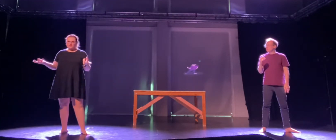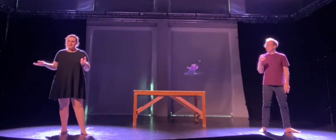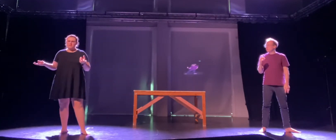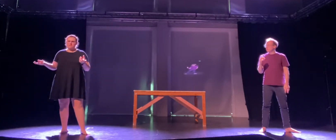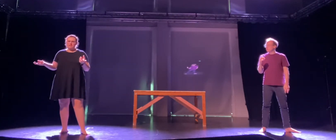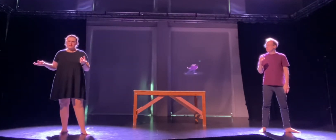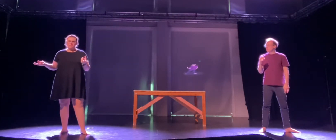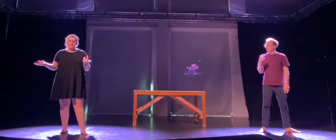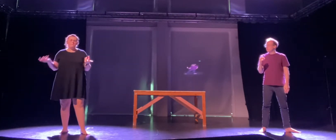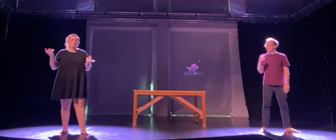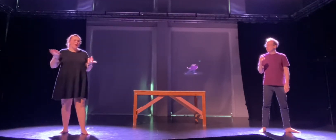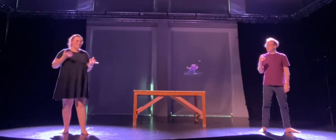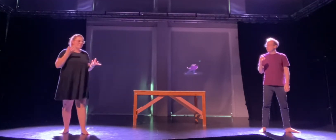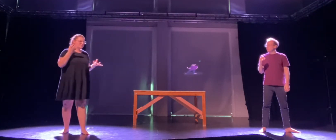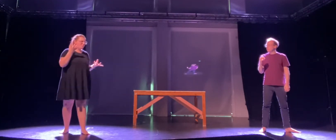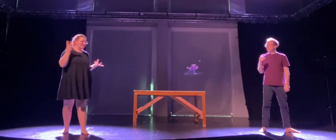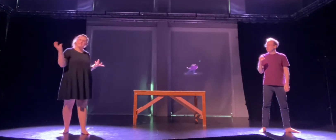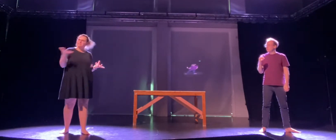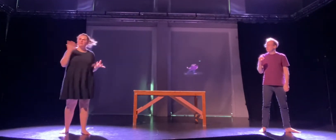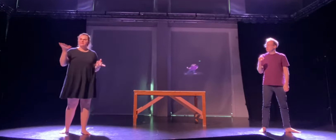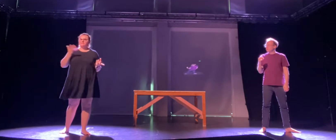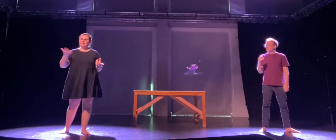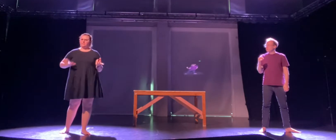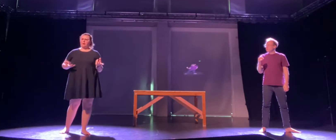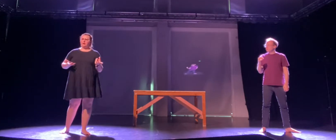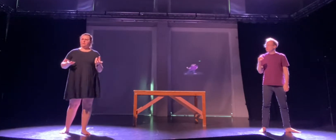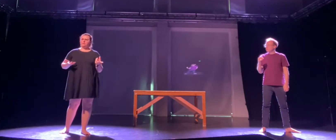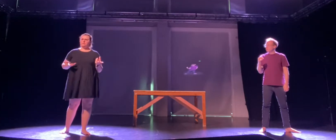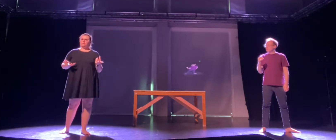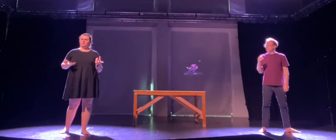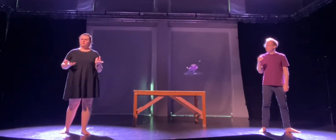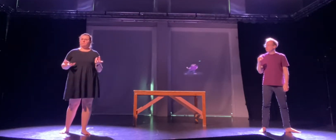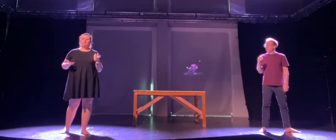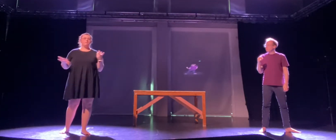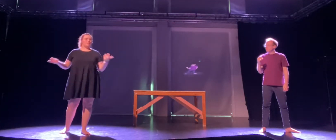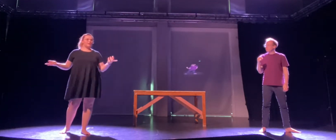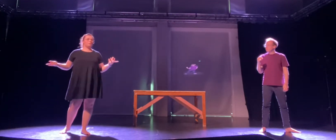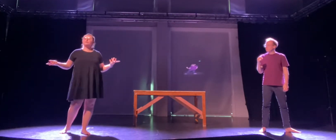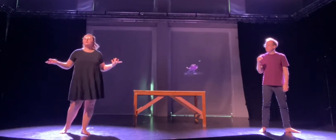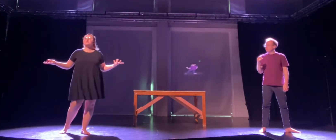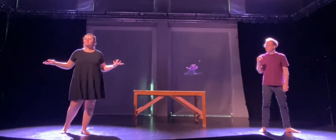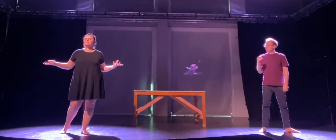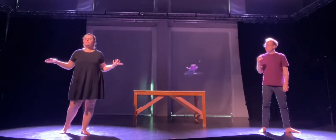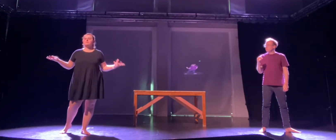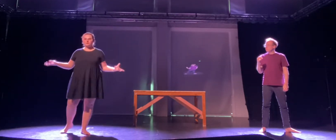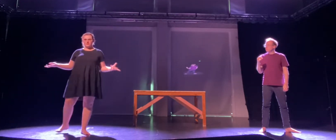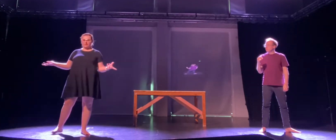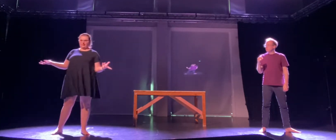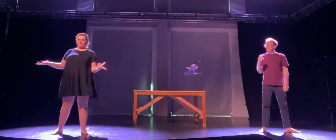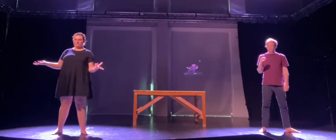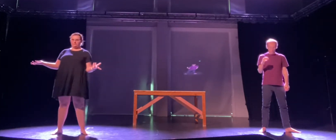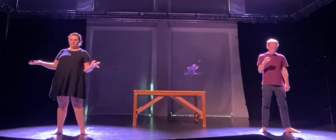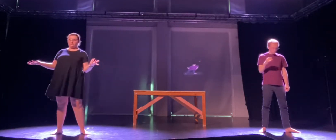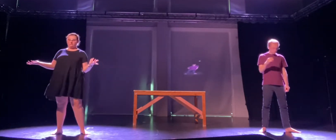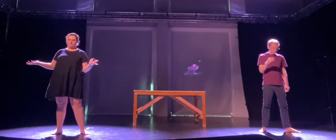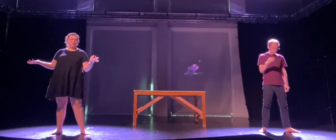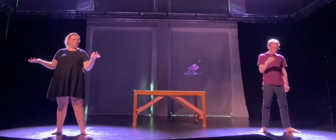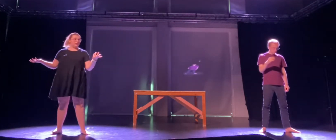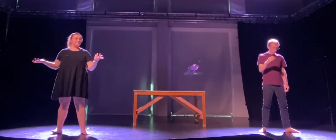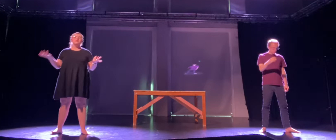scientific theory, but what happens when conspiracy plays a part? For example, the conspiracy of the tree of life, right? It's